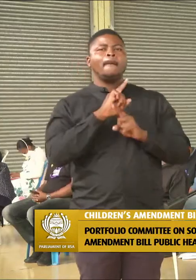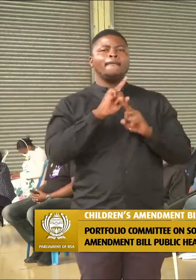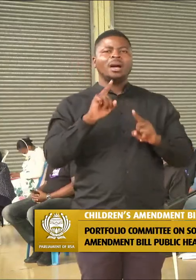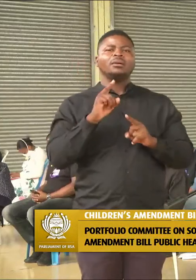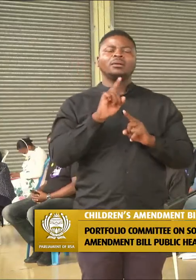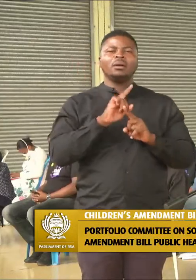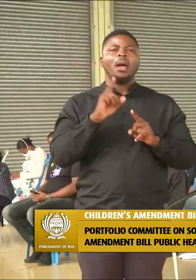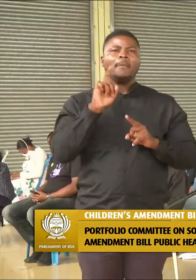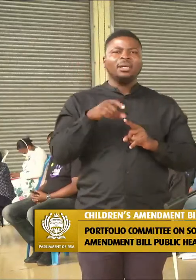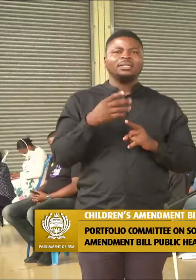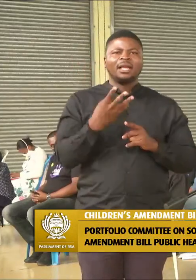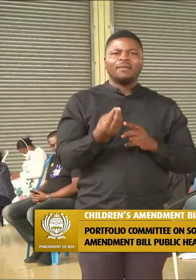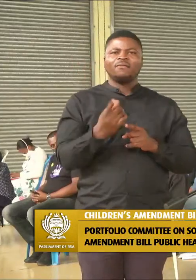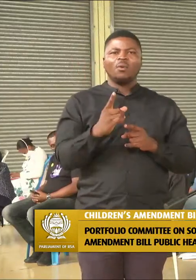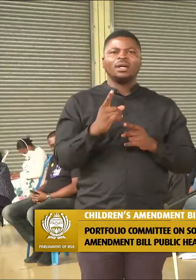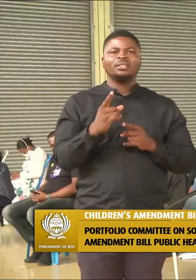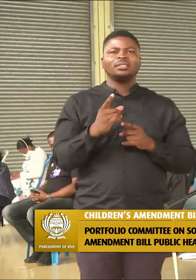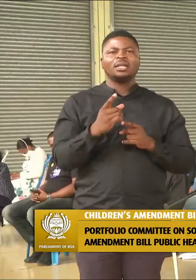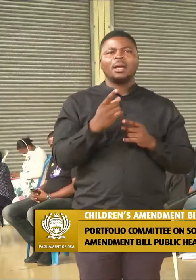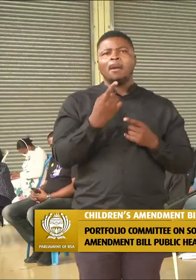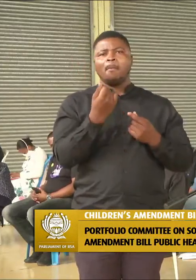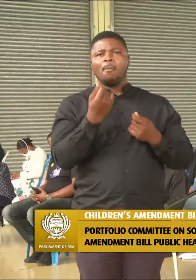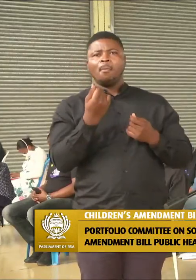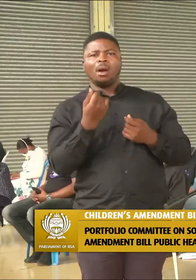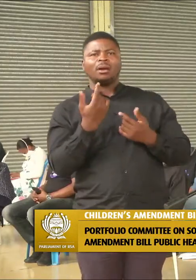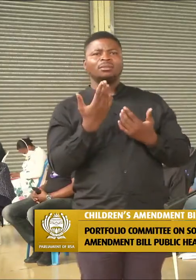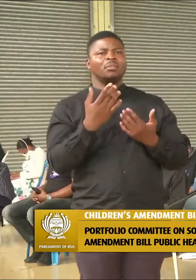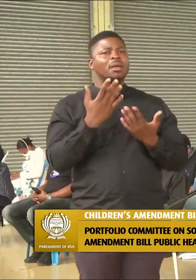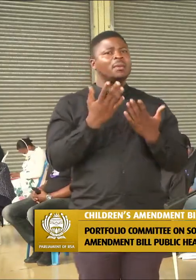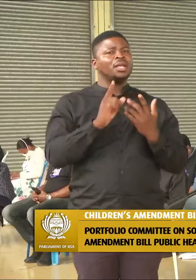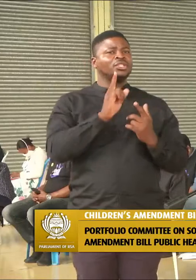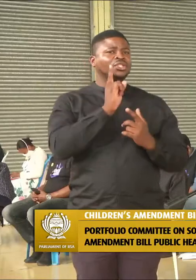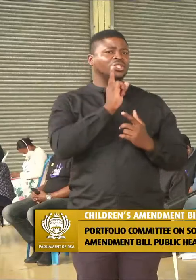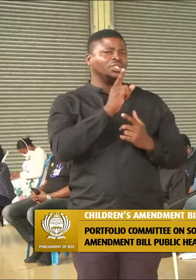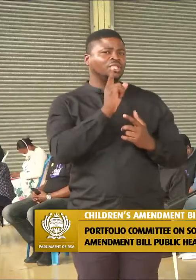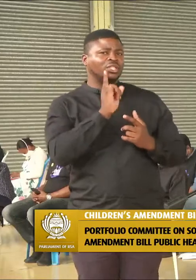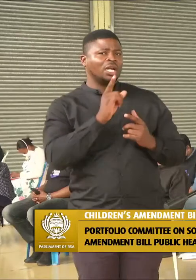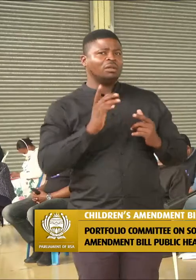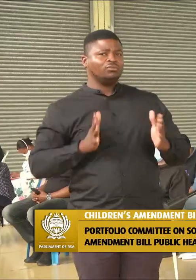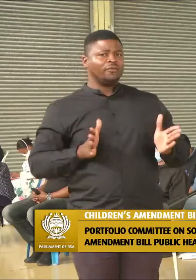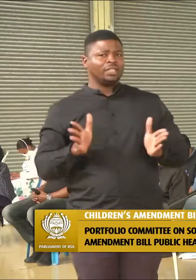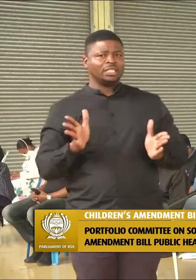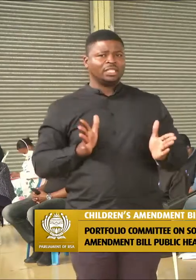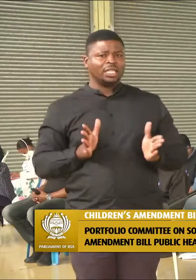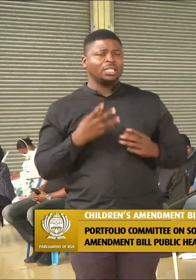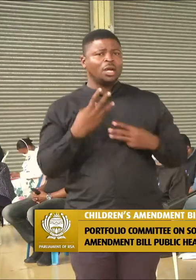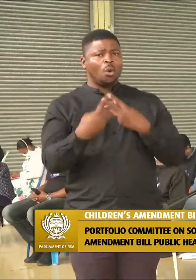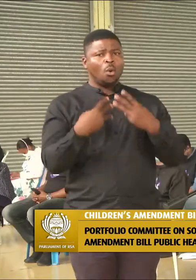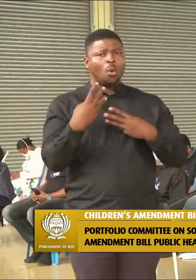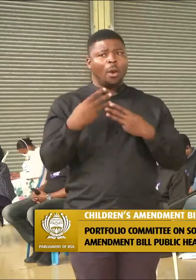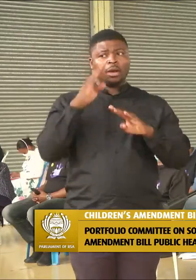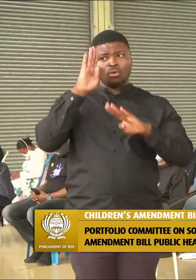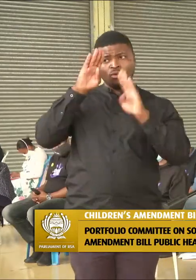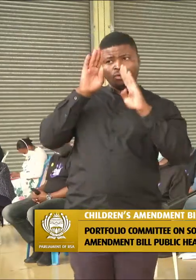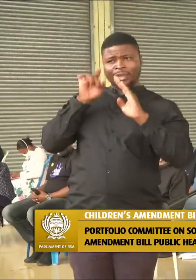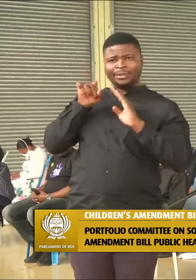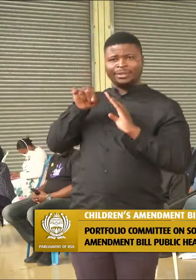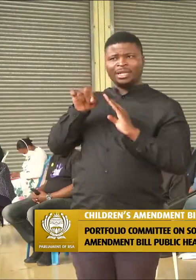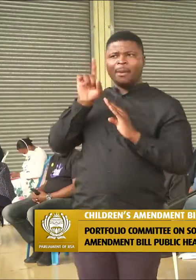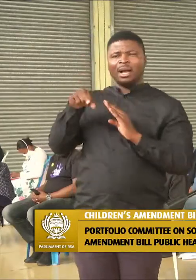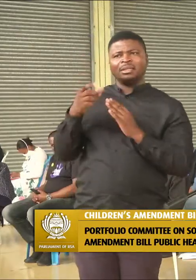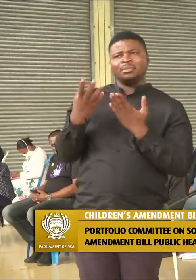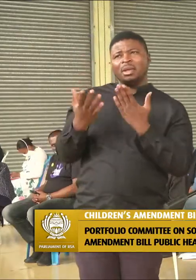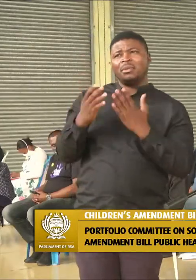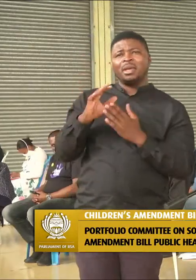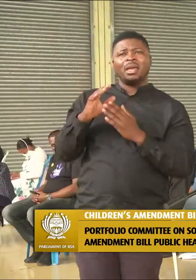ukuthi mhlambe uthisha osebenza ku ECD center kube plus minus